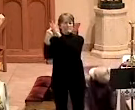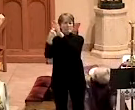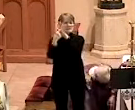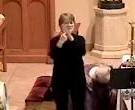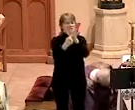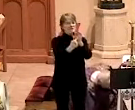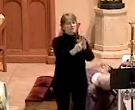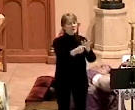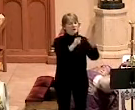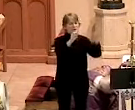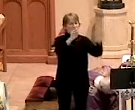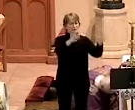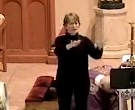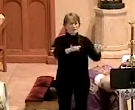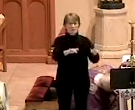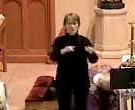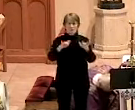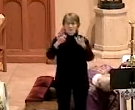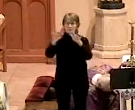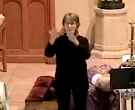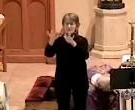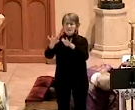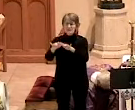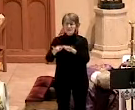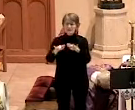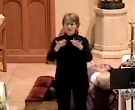world. Miserere